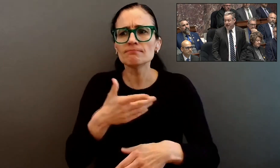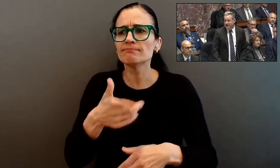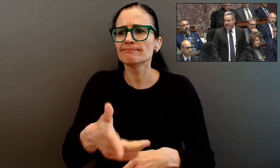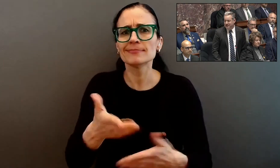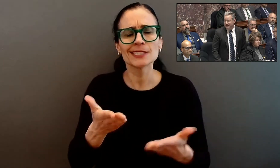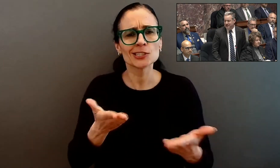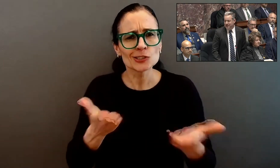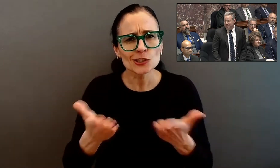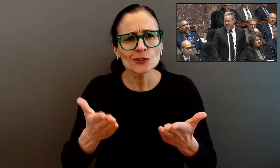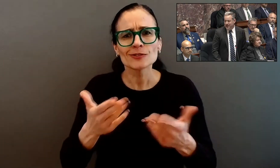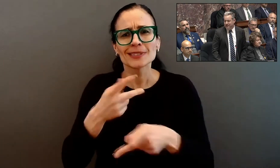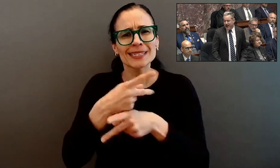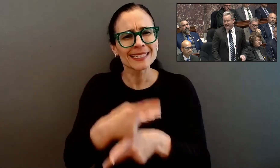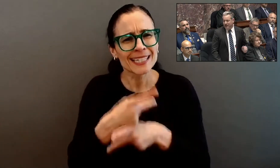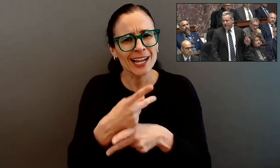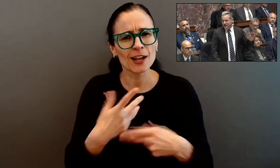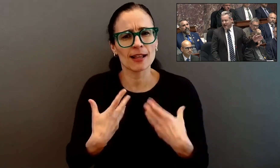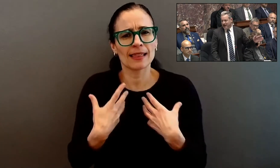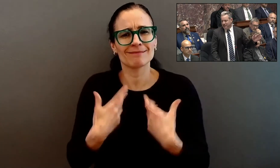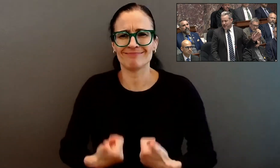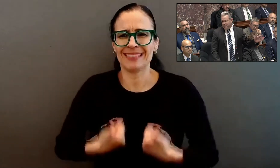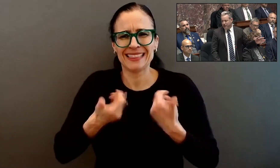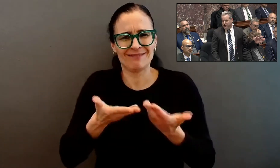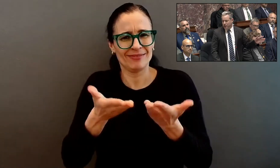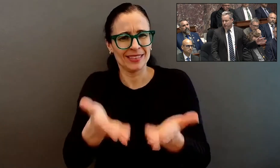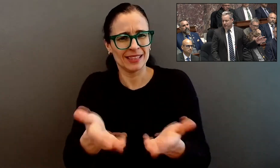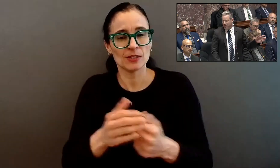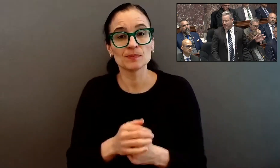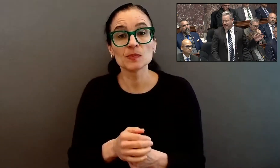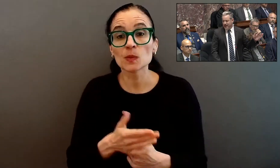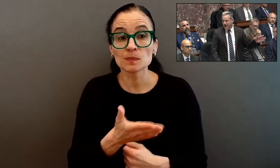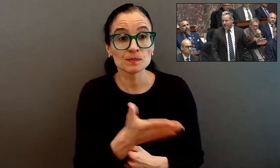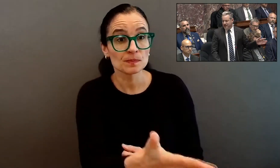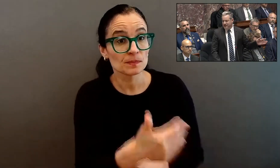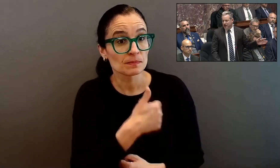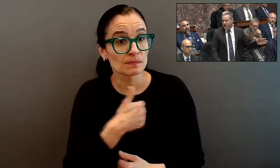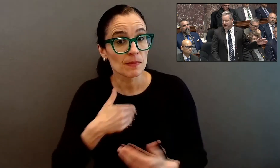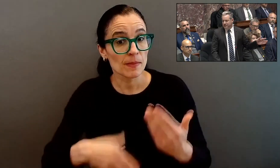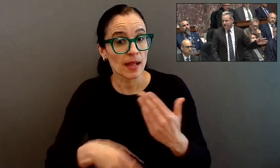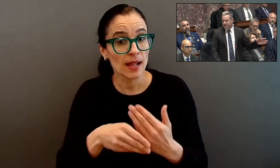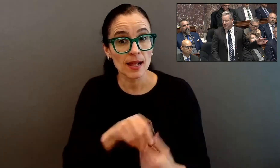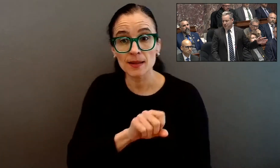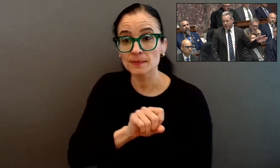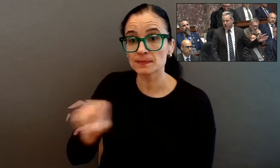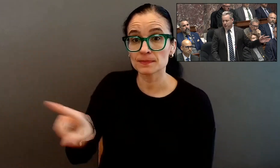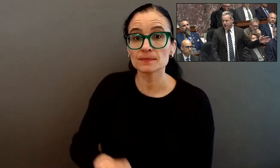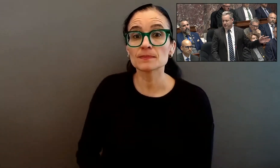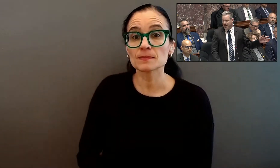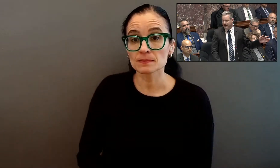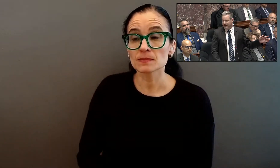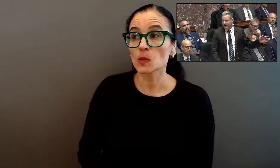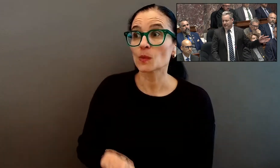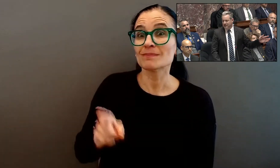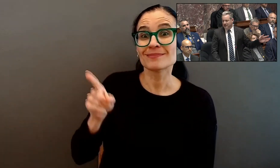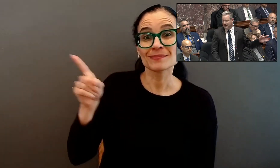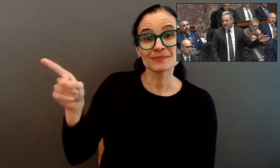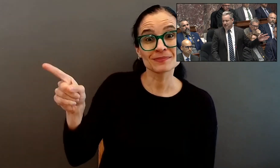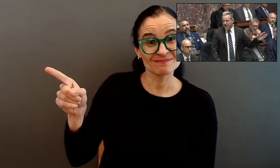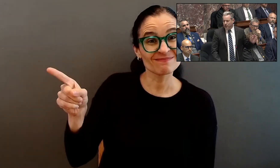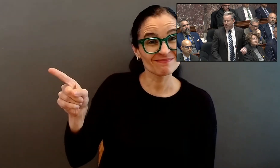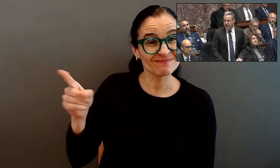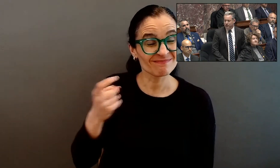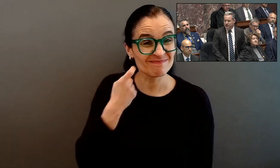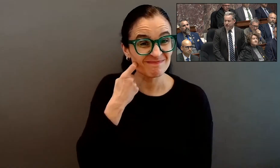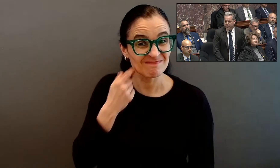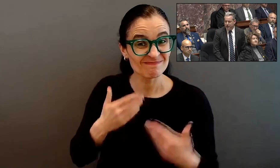It does. And the fact that we just had the Minister of Social Development get up in this House, with all due respect,